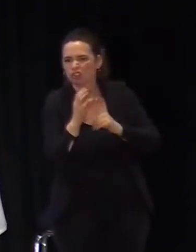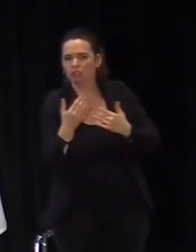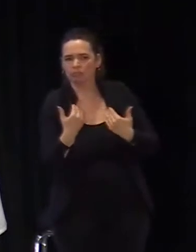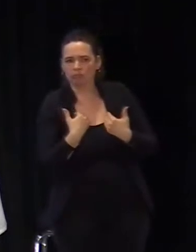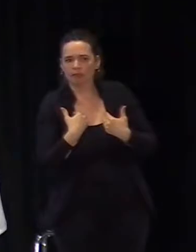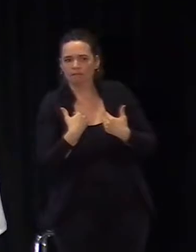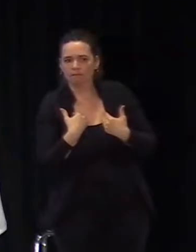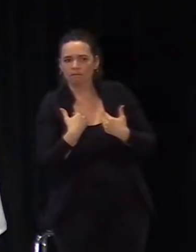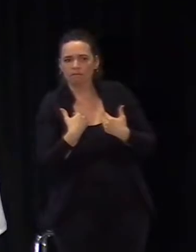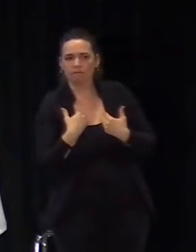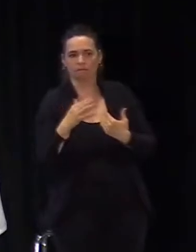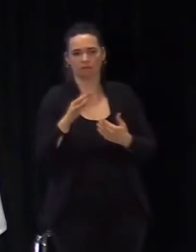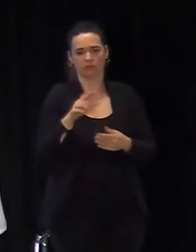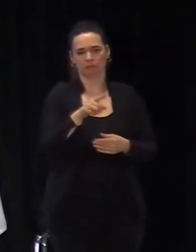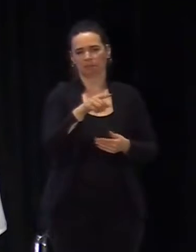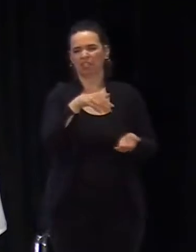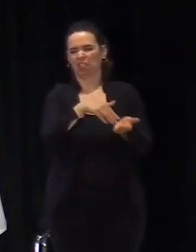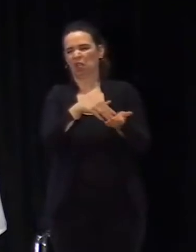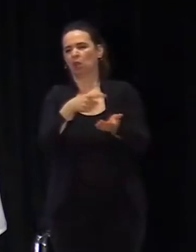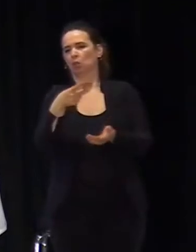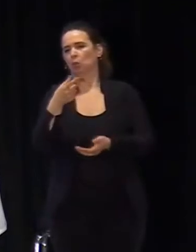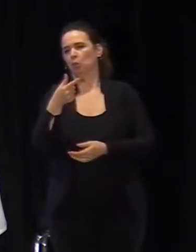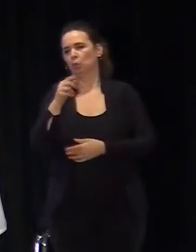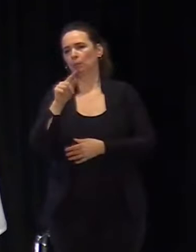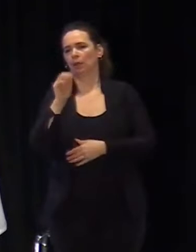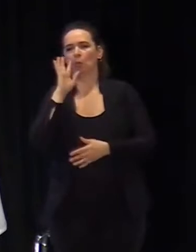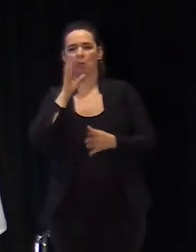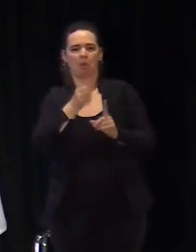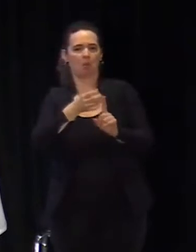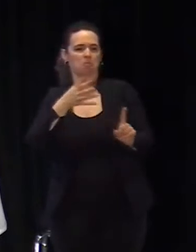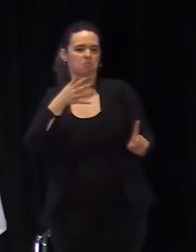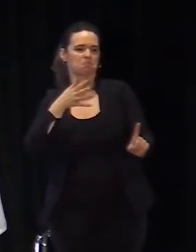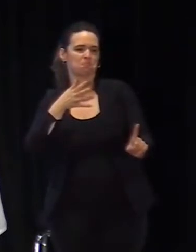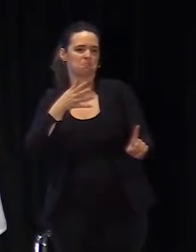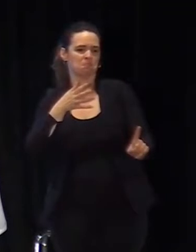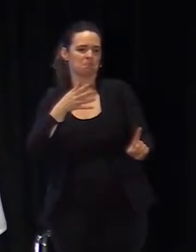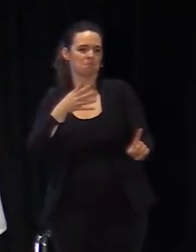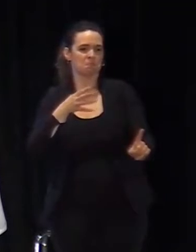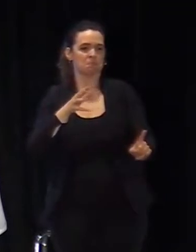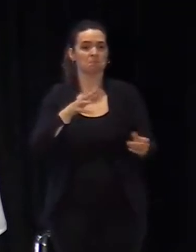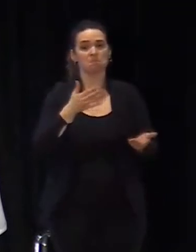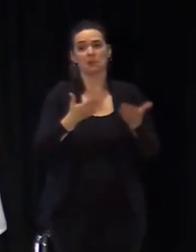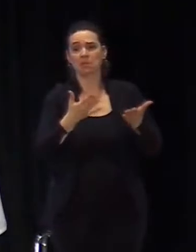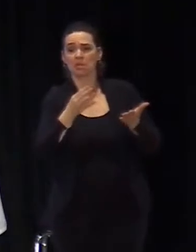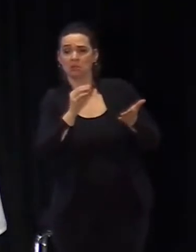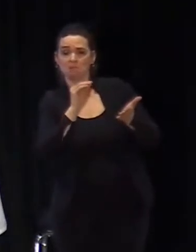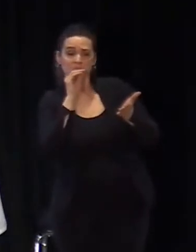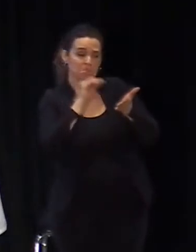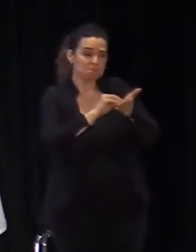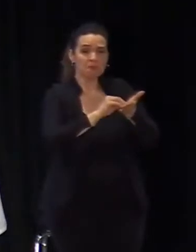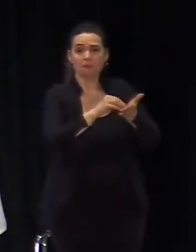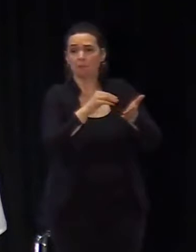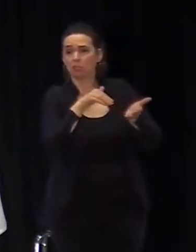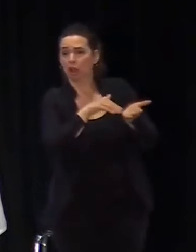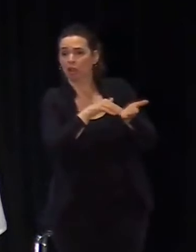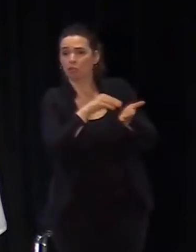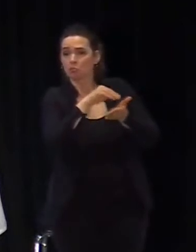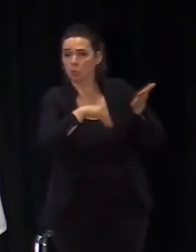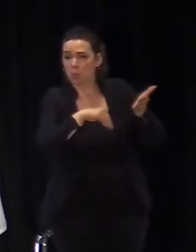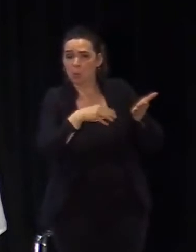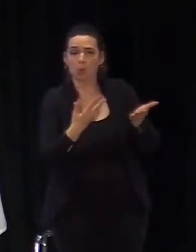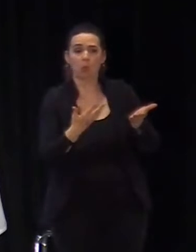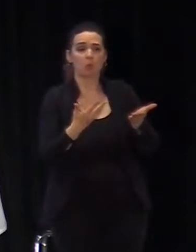at me if I'm wrong. Certainly a doctor's note. Certainly there's going to be an attestation probably that will be